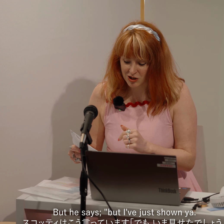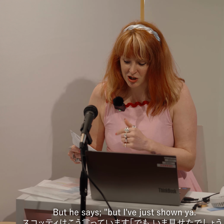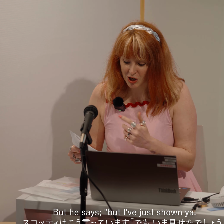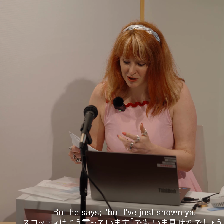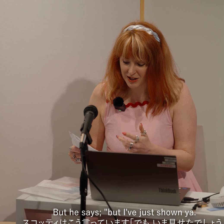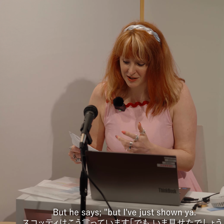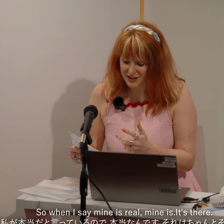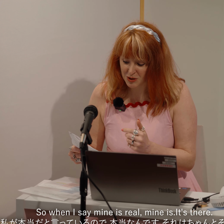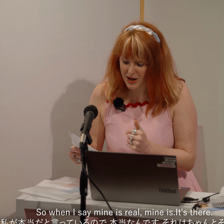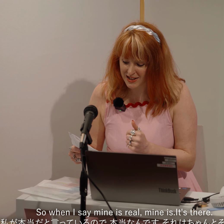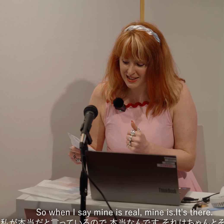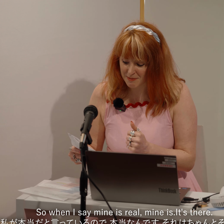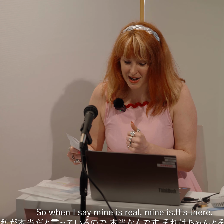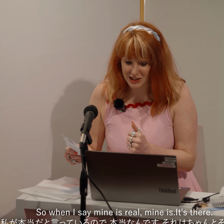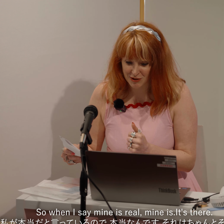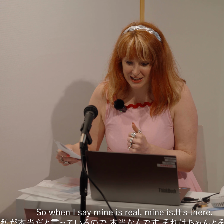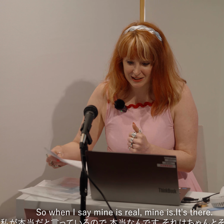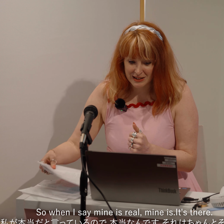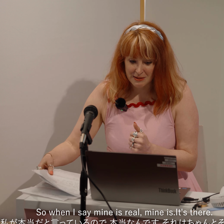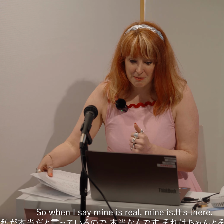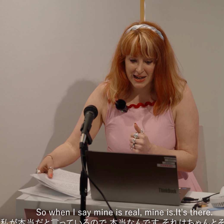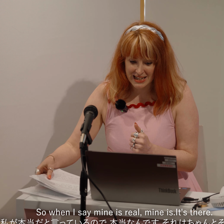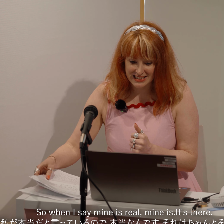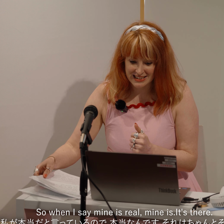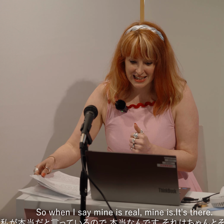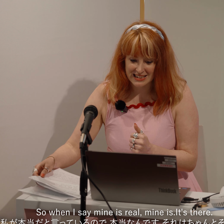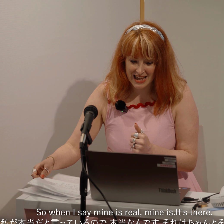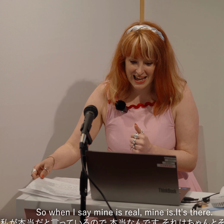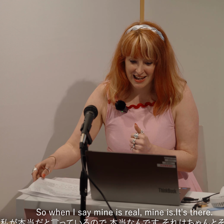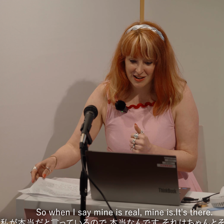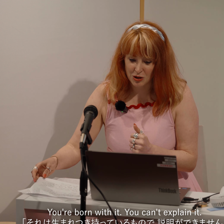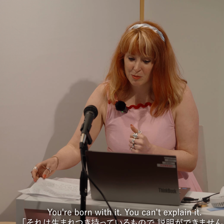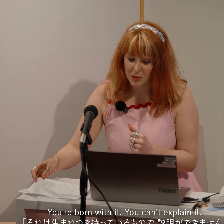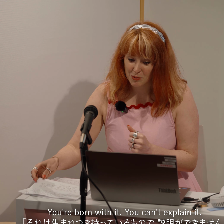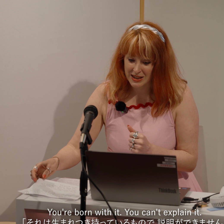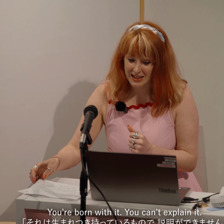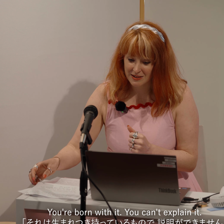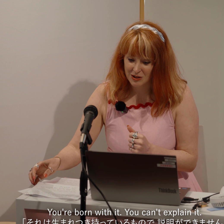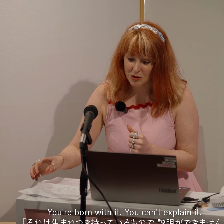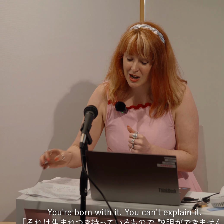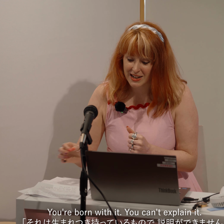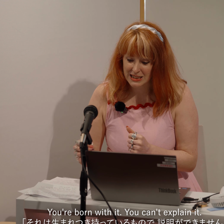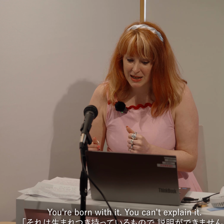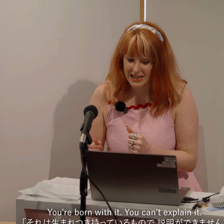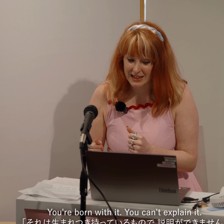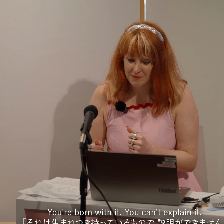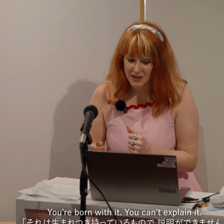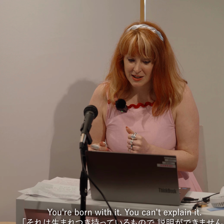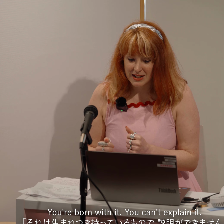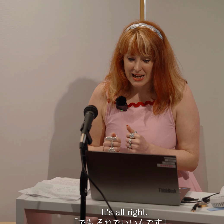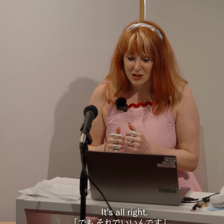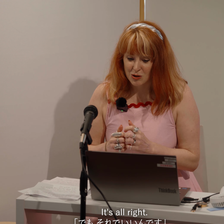but I've just shown you, so when I say mine is real, mine is, it's there. You're born with it, you can't explain